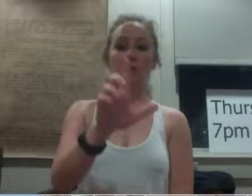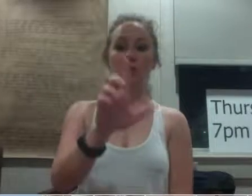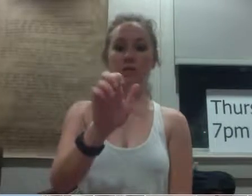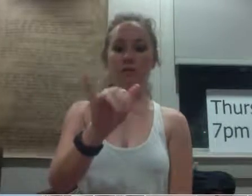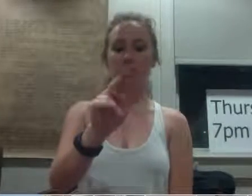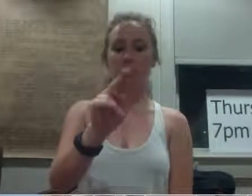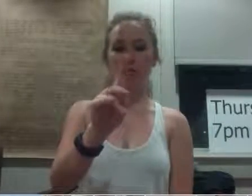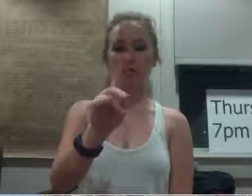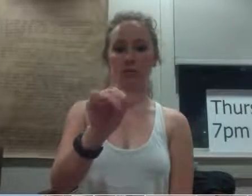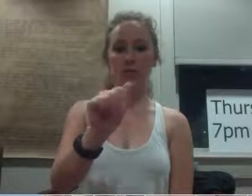then one event happened.